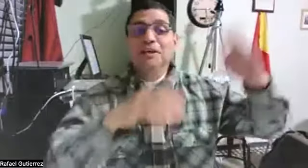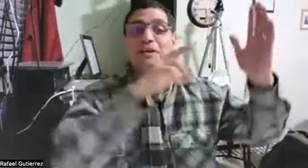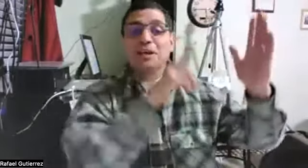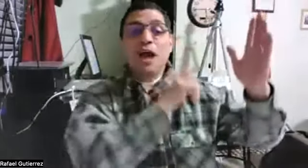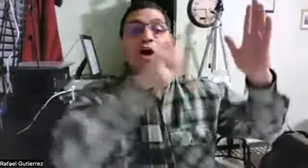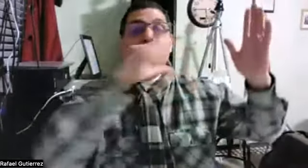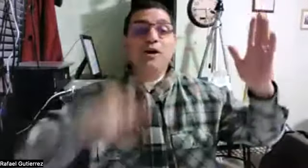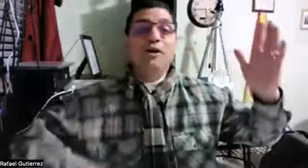in.